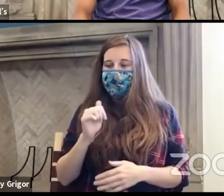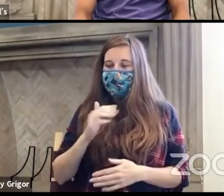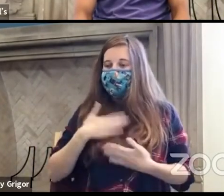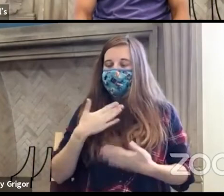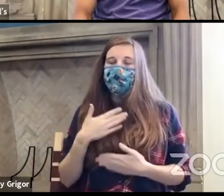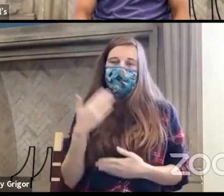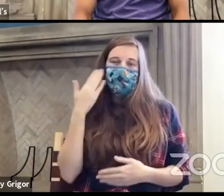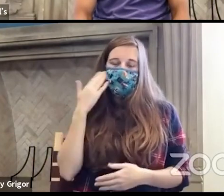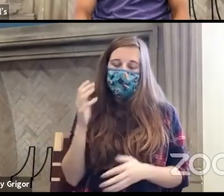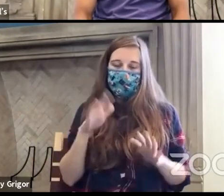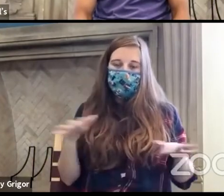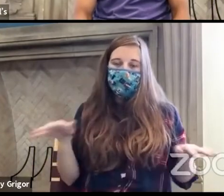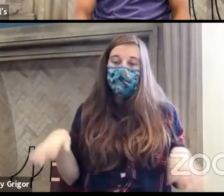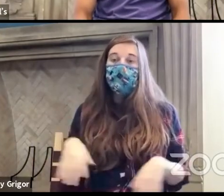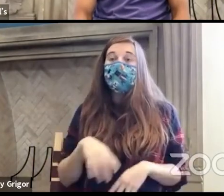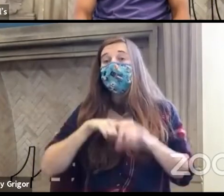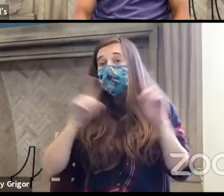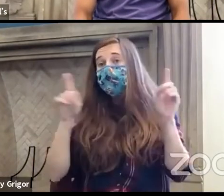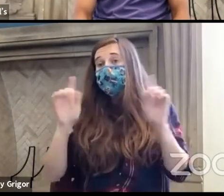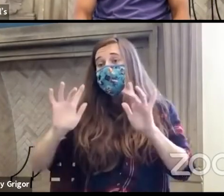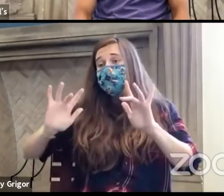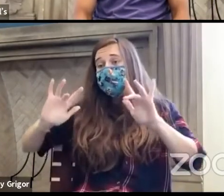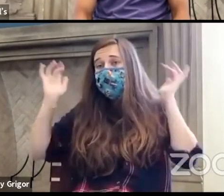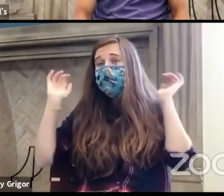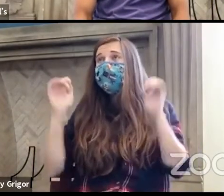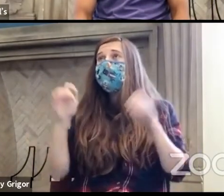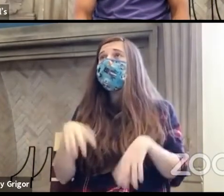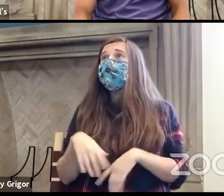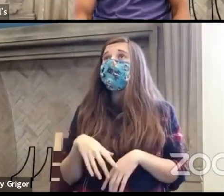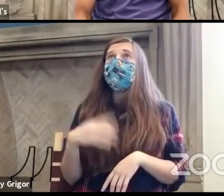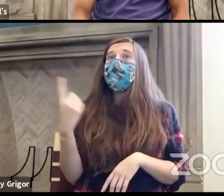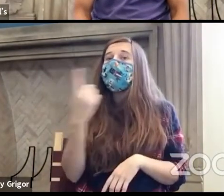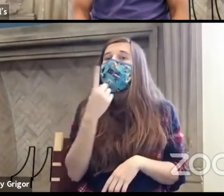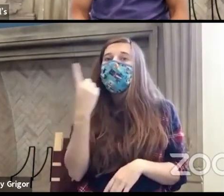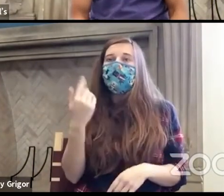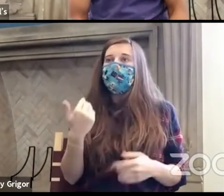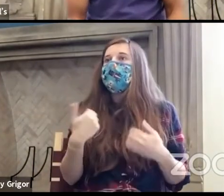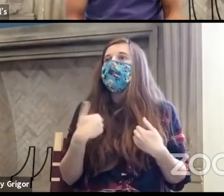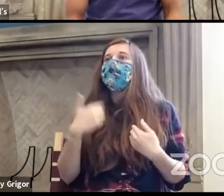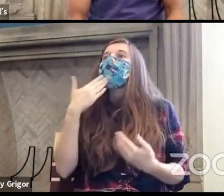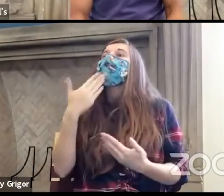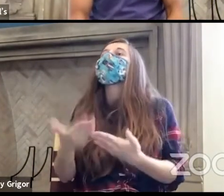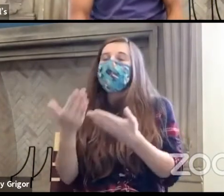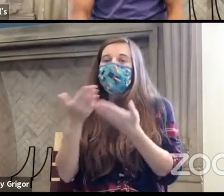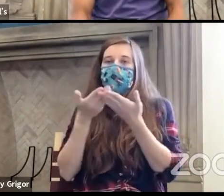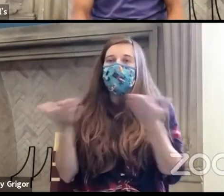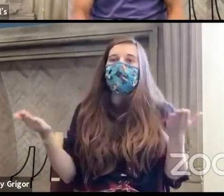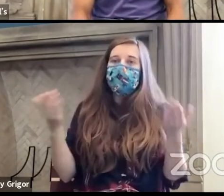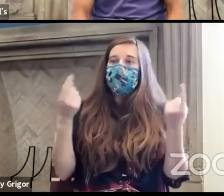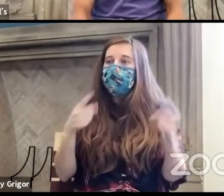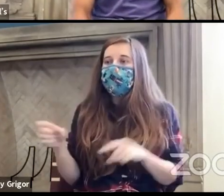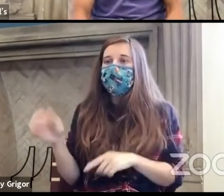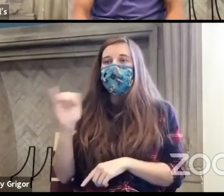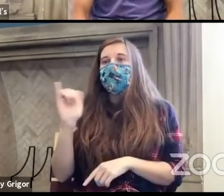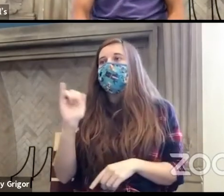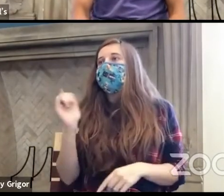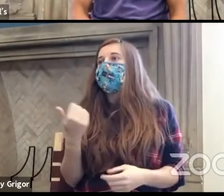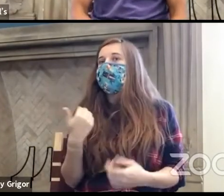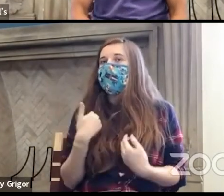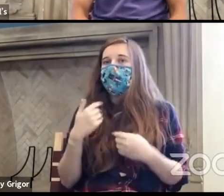You know, when we're not happy. And sparkle is all the good things that are happening in life,